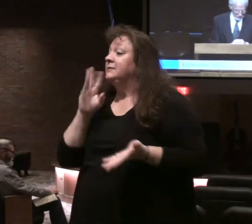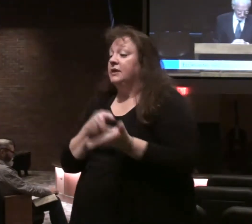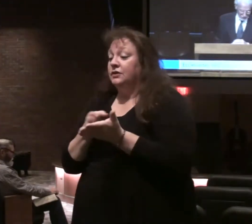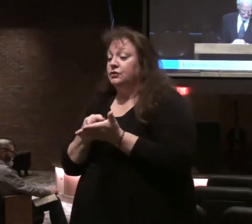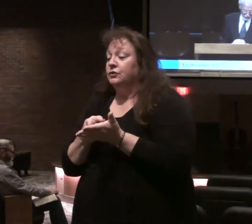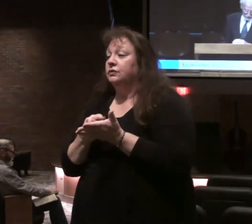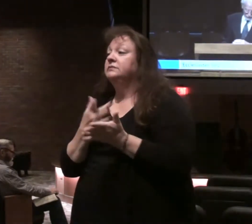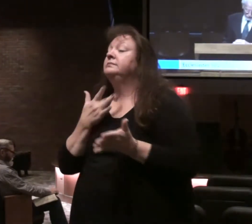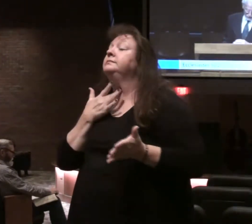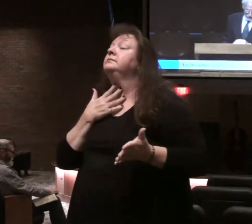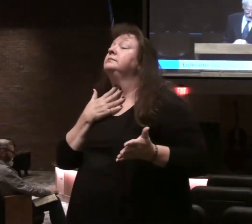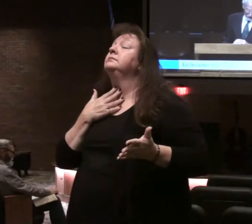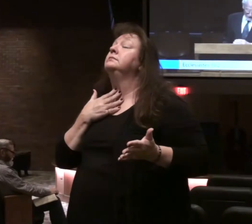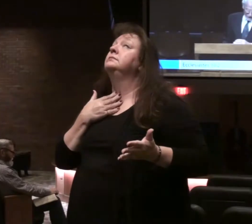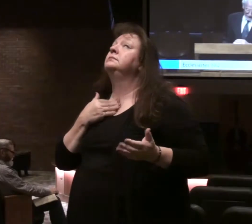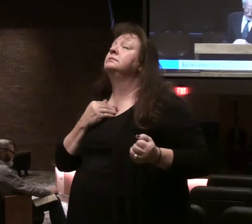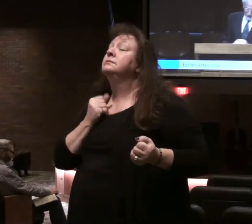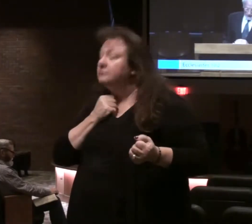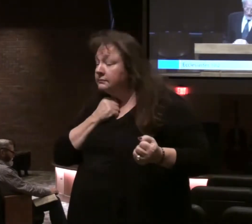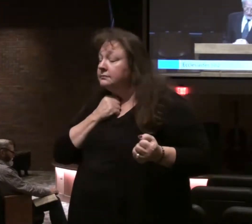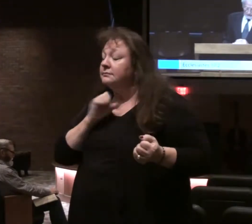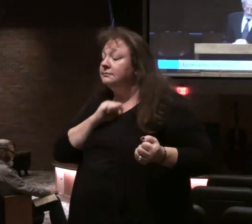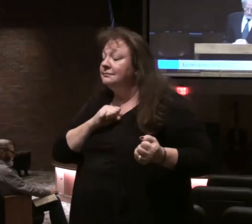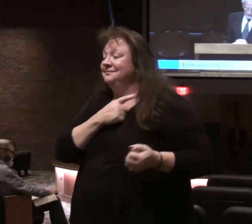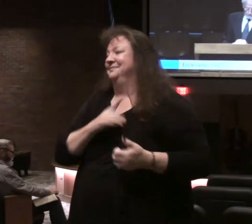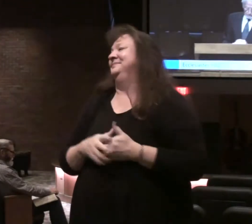get hoarse throats.